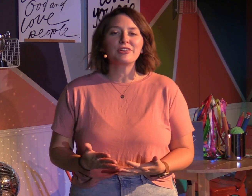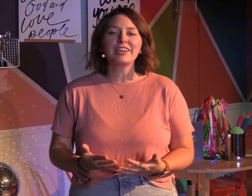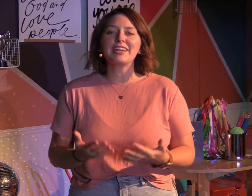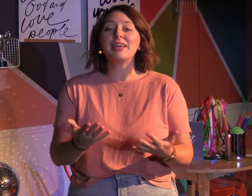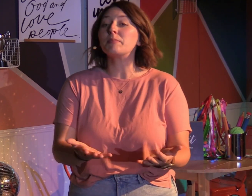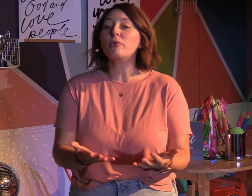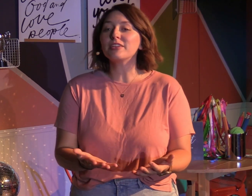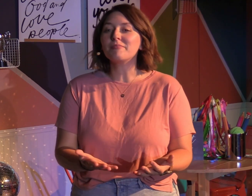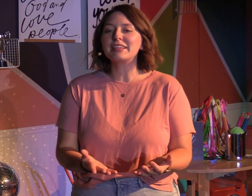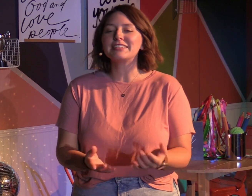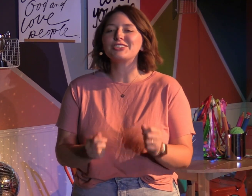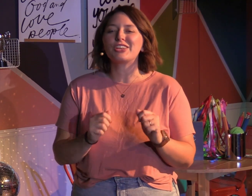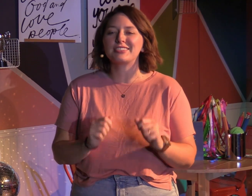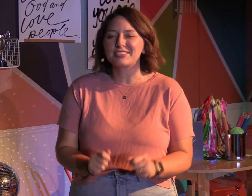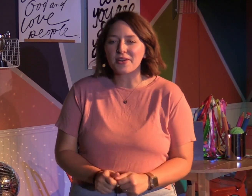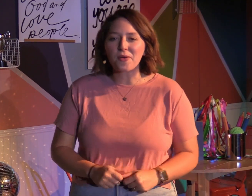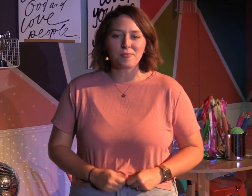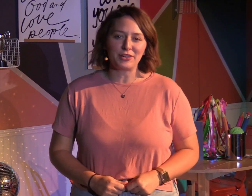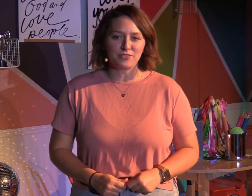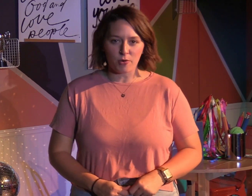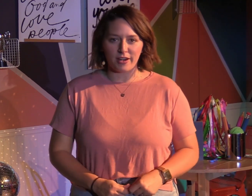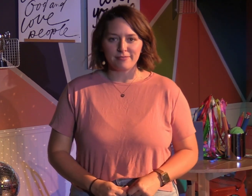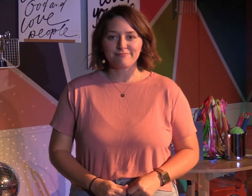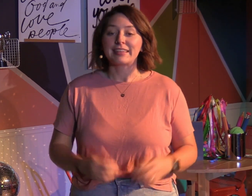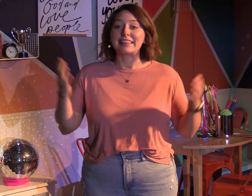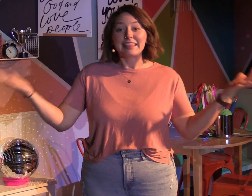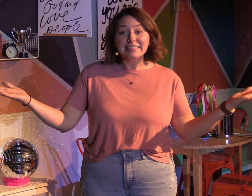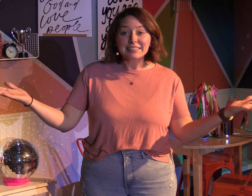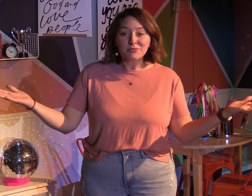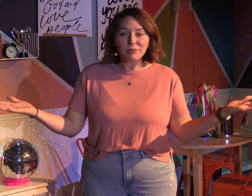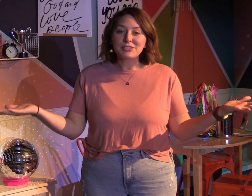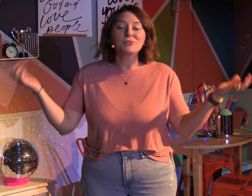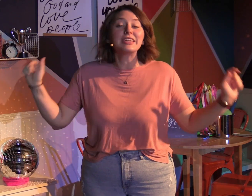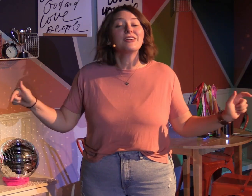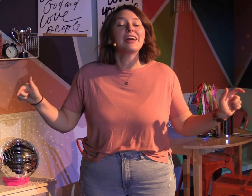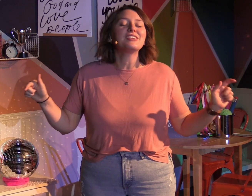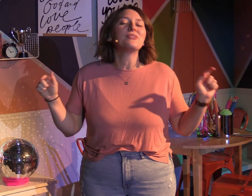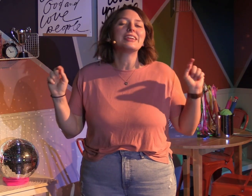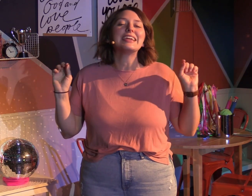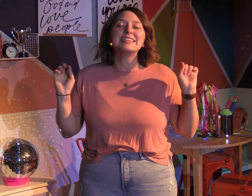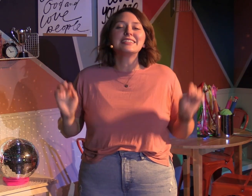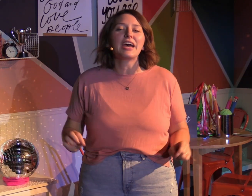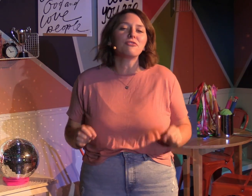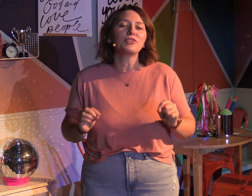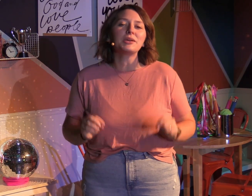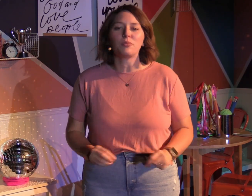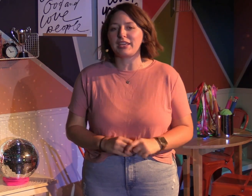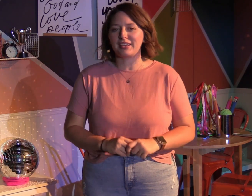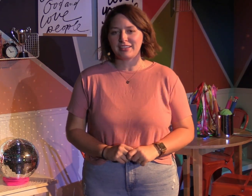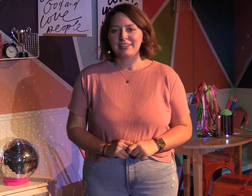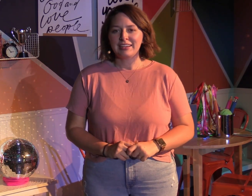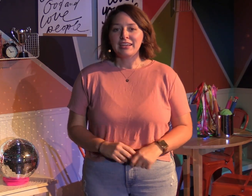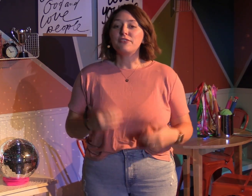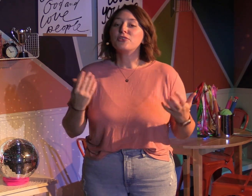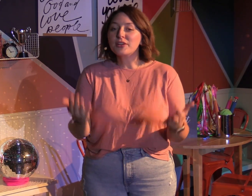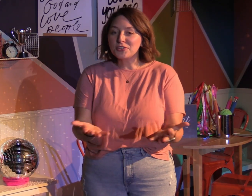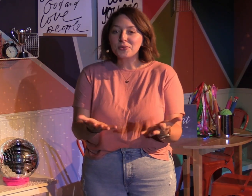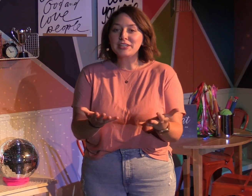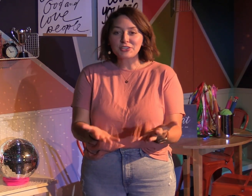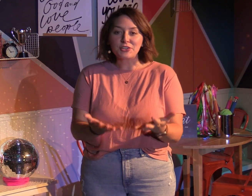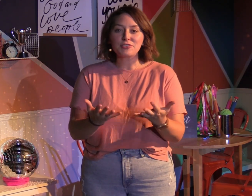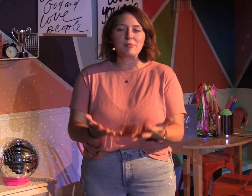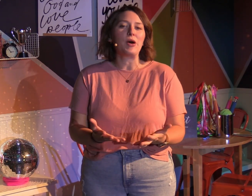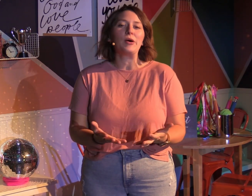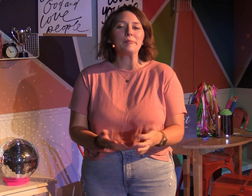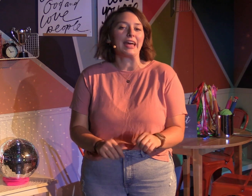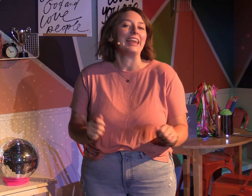Bible story, an important message, and so much more. This is what we do here at Anona Kids every week. If you are